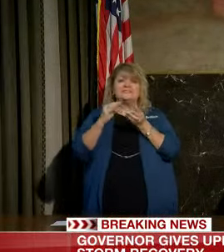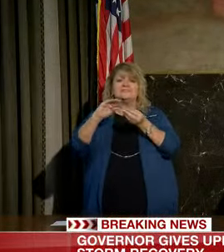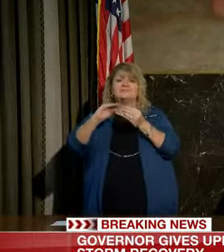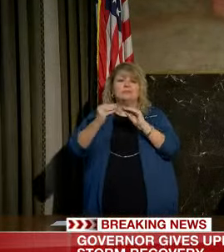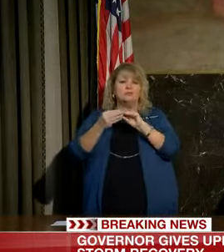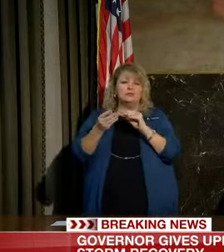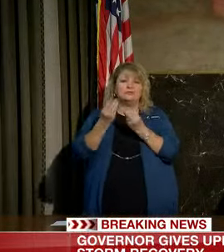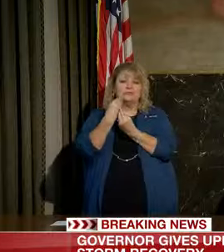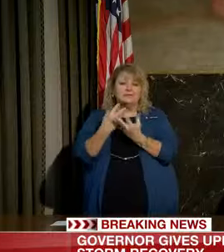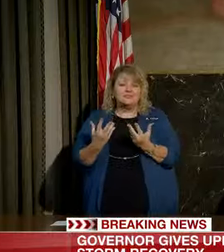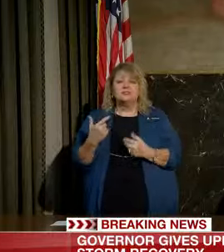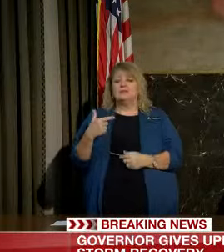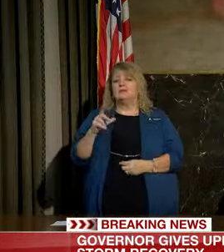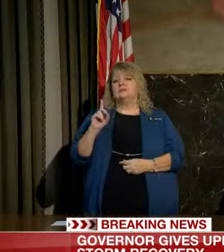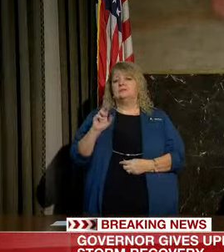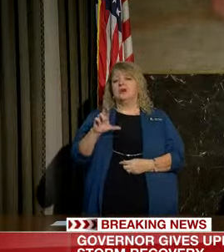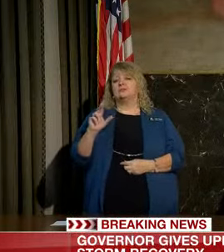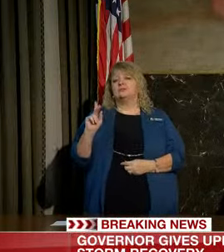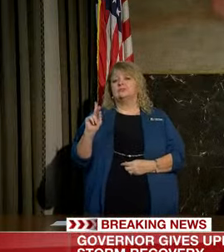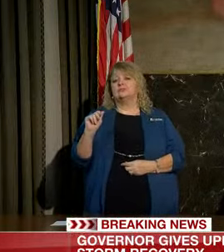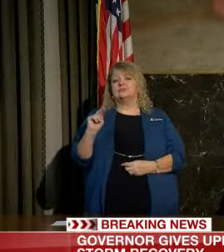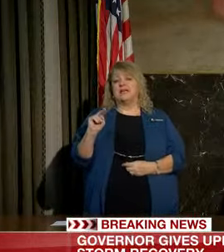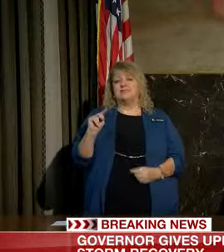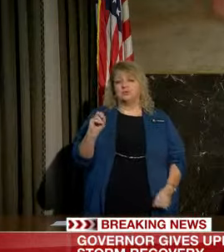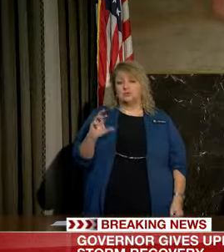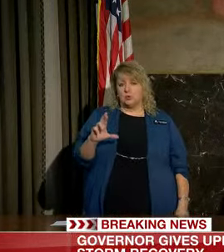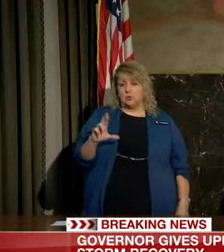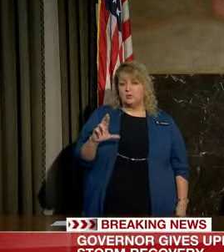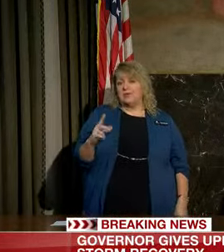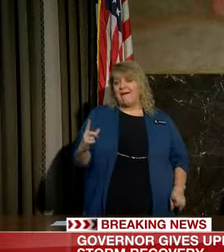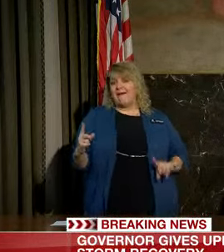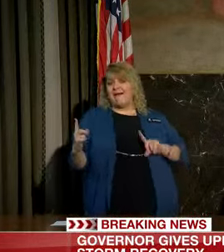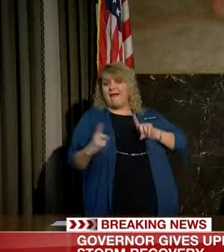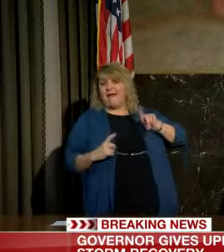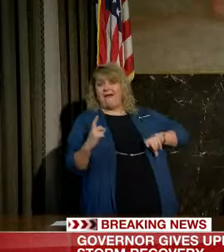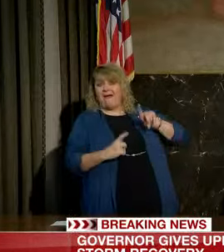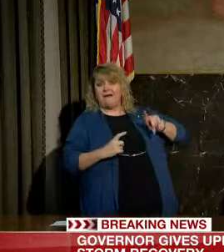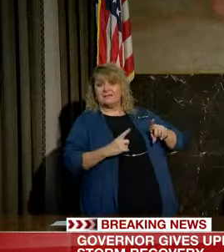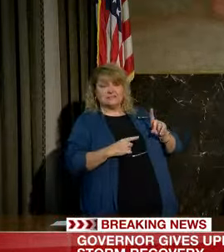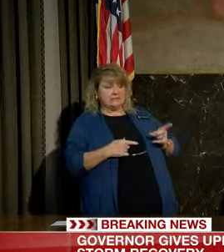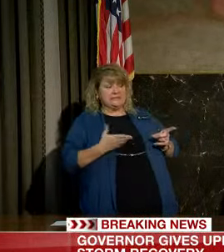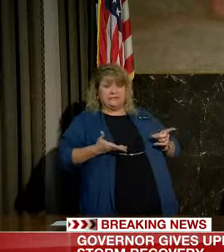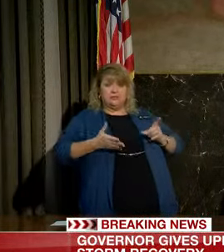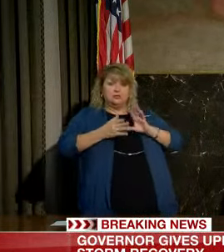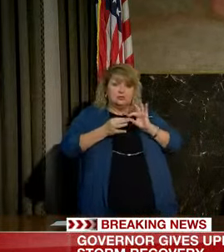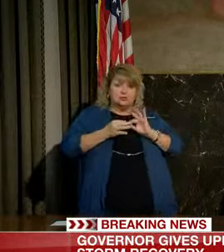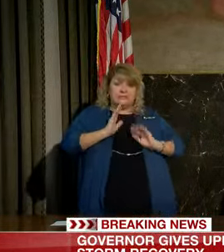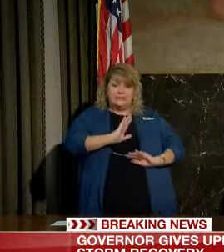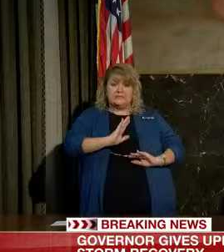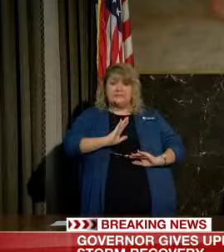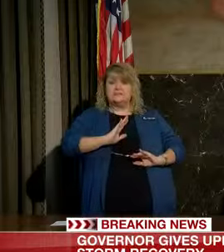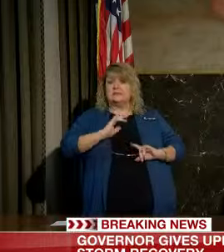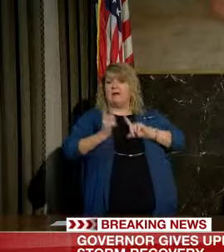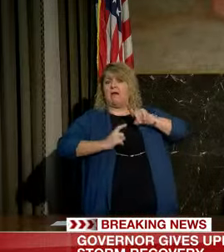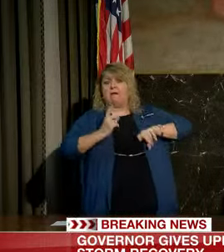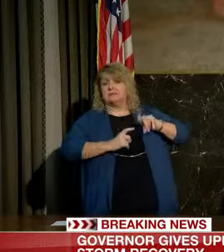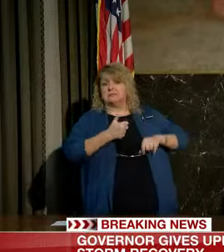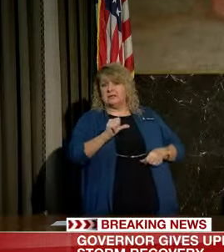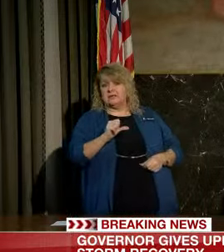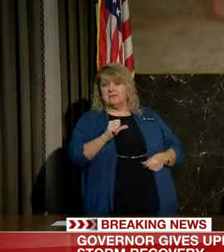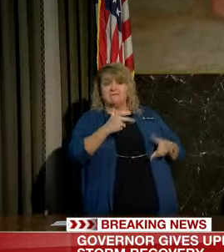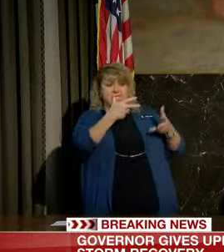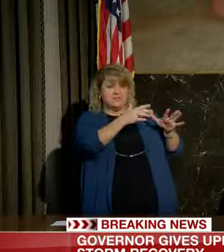up. Please ask any questions of him that you might have while he's up here. And then when he's finished, I will come back